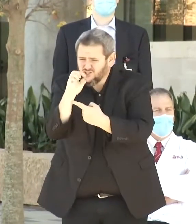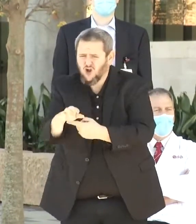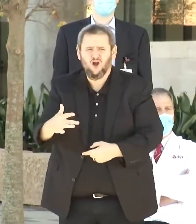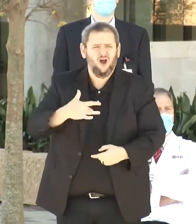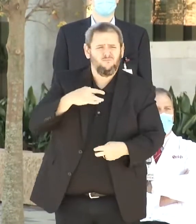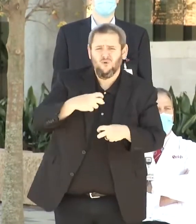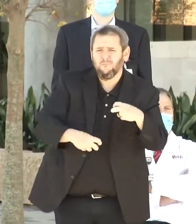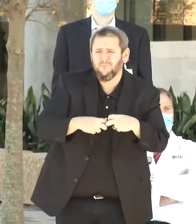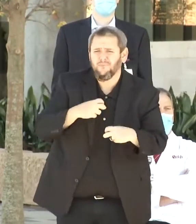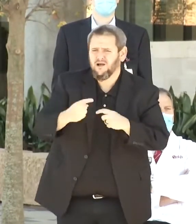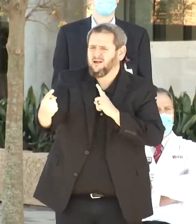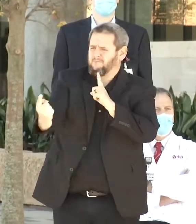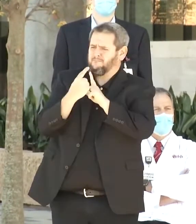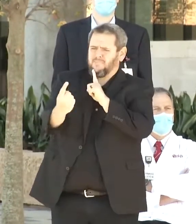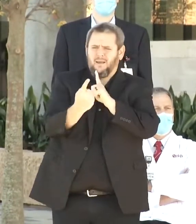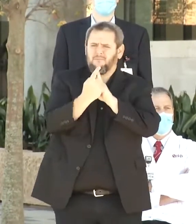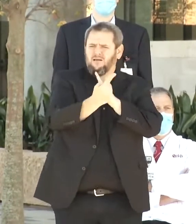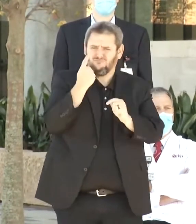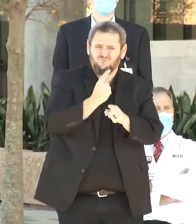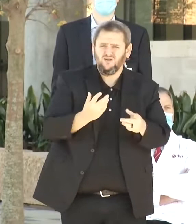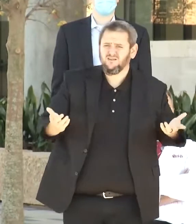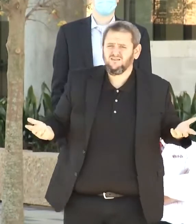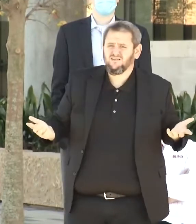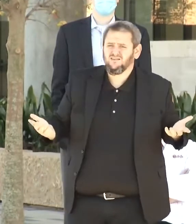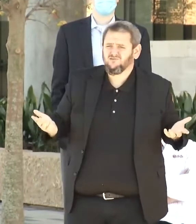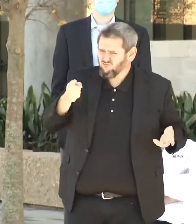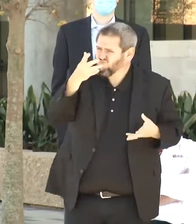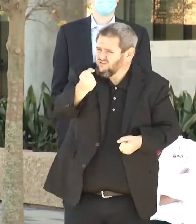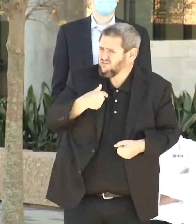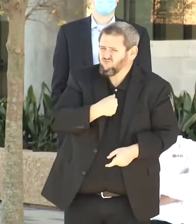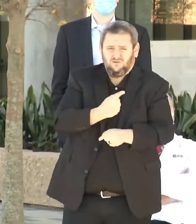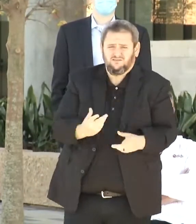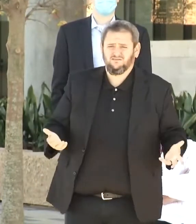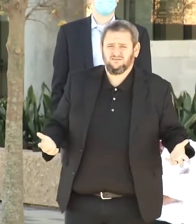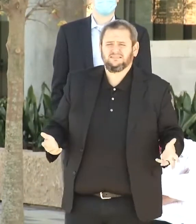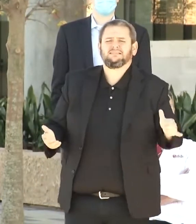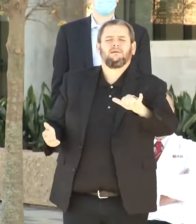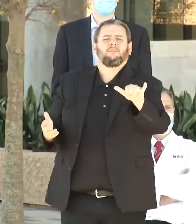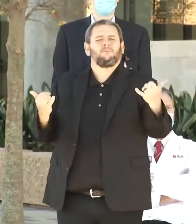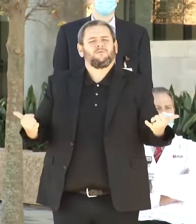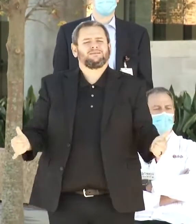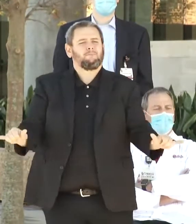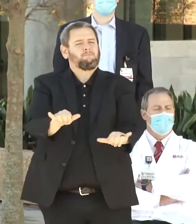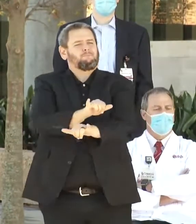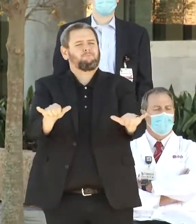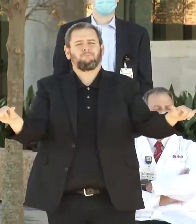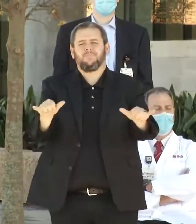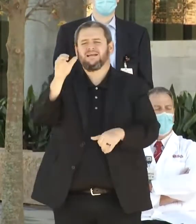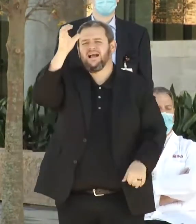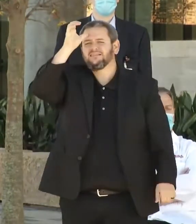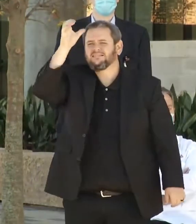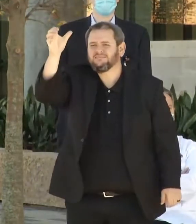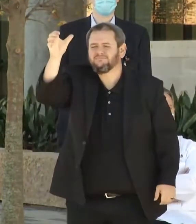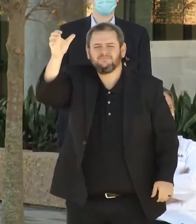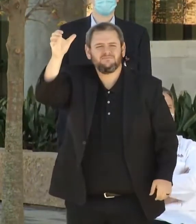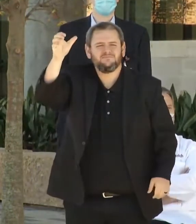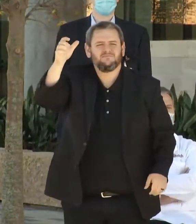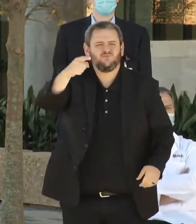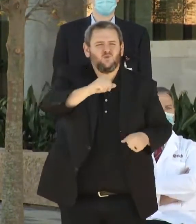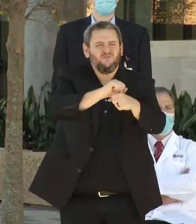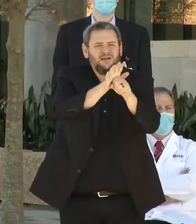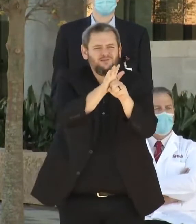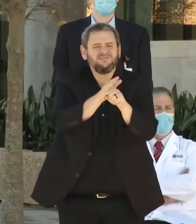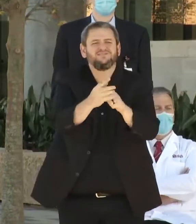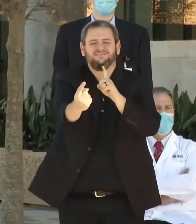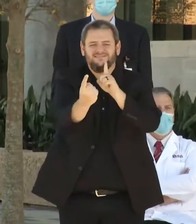accident, please trust us now when we tell you wearing a mask makes a difference. Wearing a